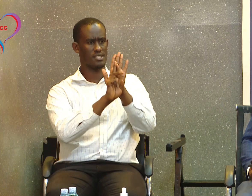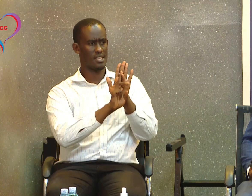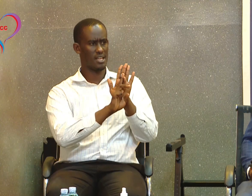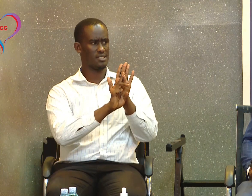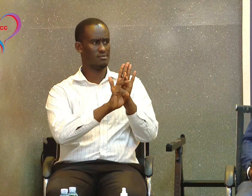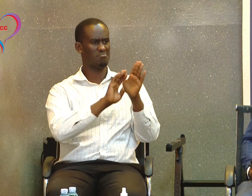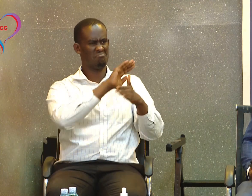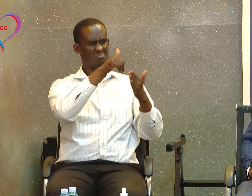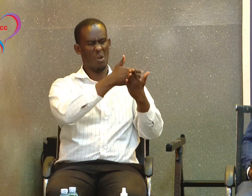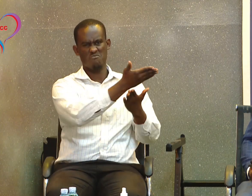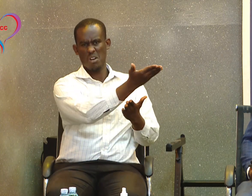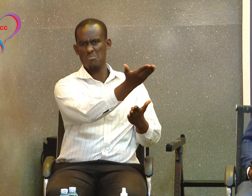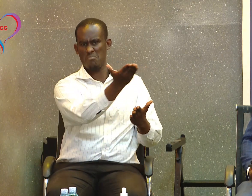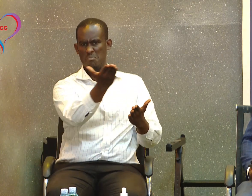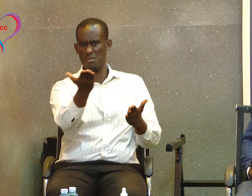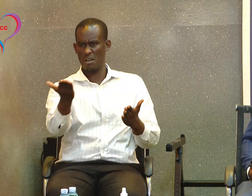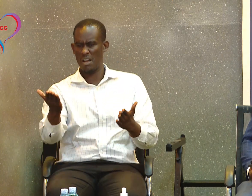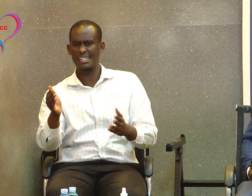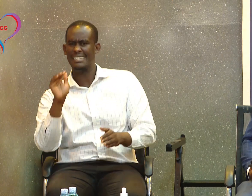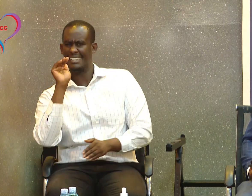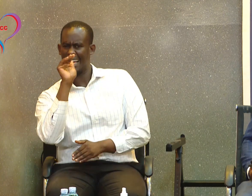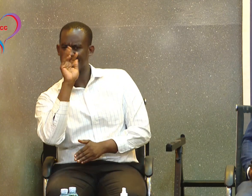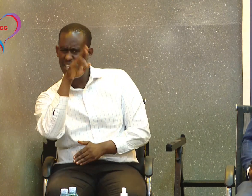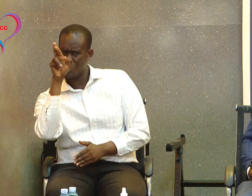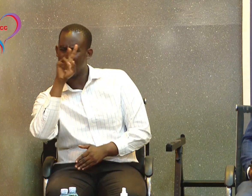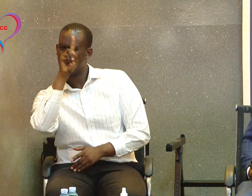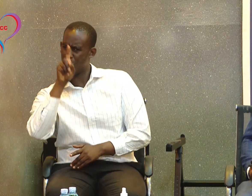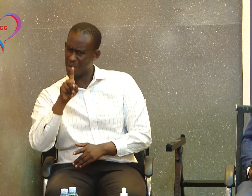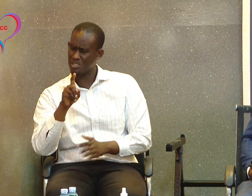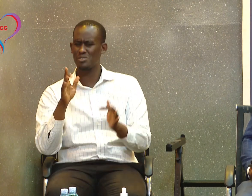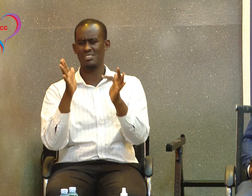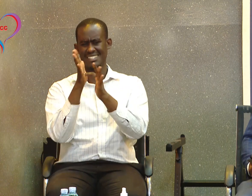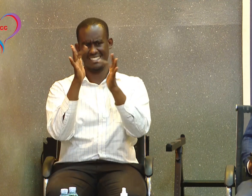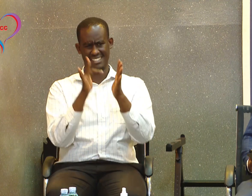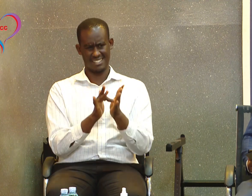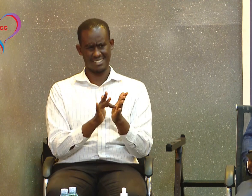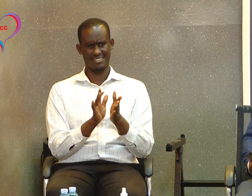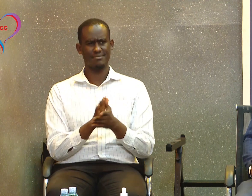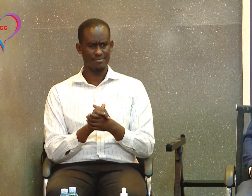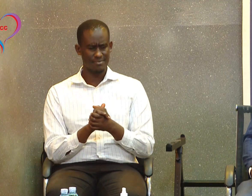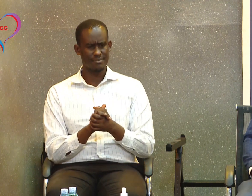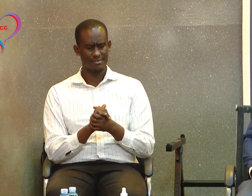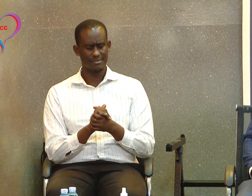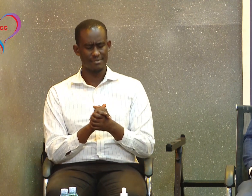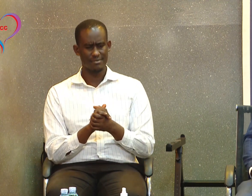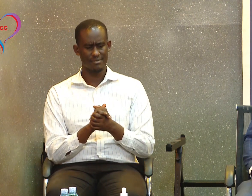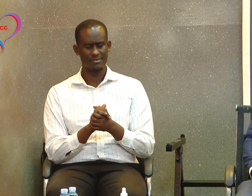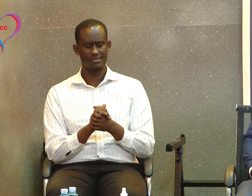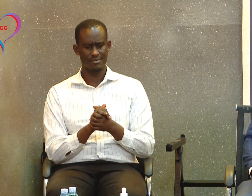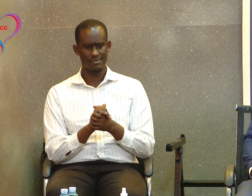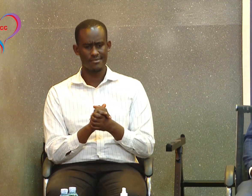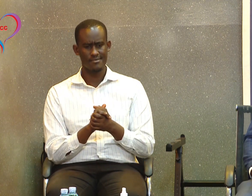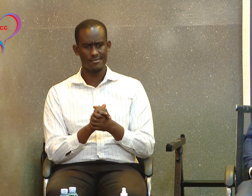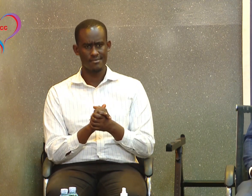yali atukiikiridde ffenna ng'abuuza ekibuuzo ekituufu ng'akibuuza Mukama waffe. Because this same man had said in John chapter 8